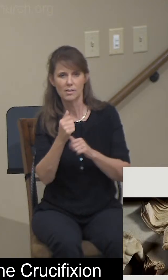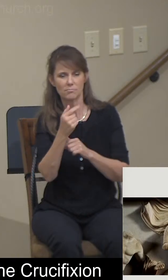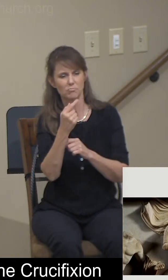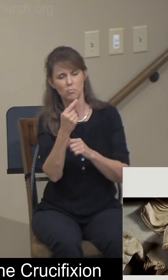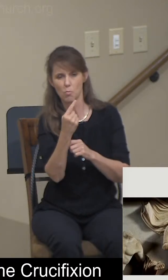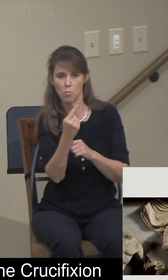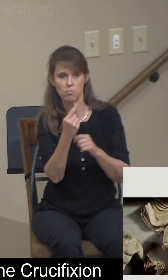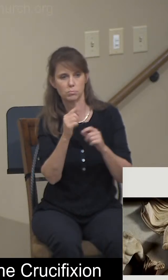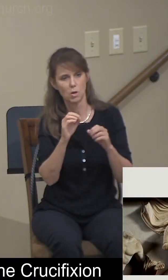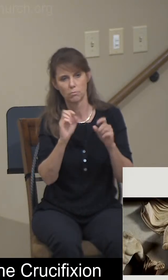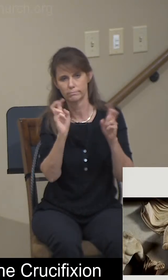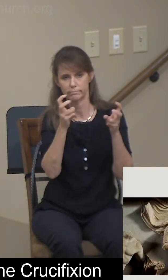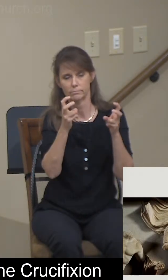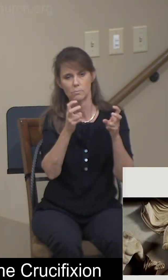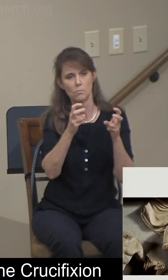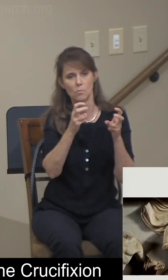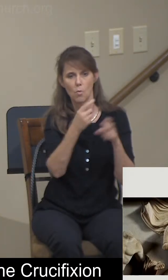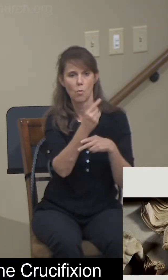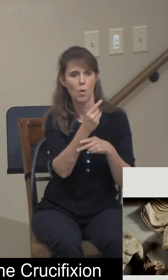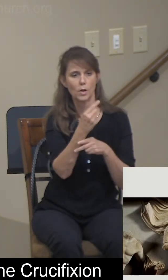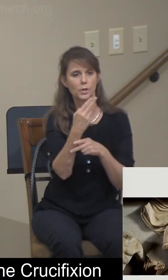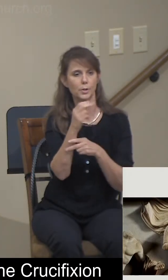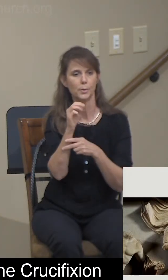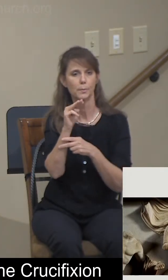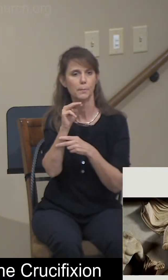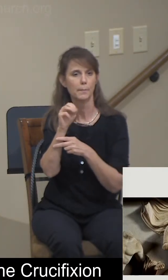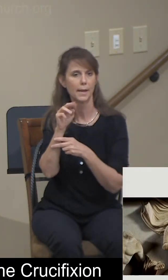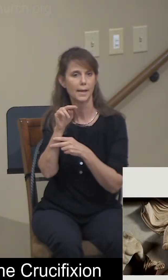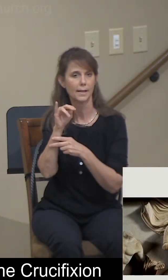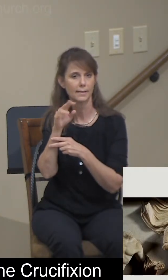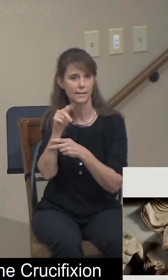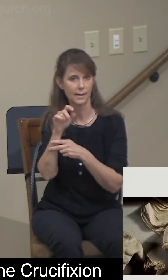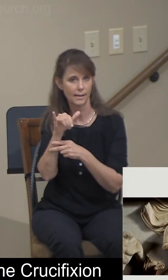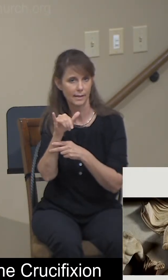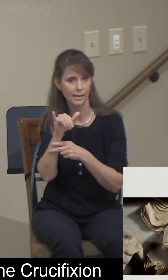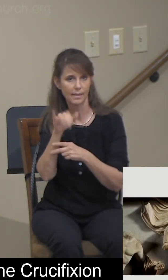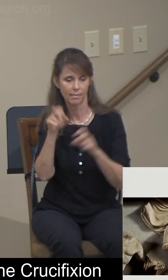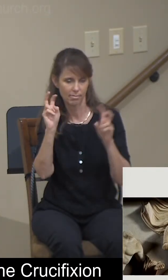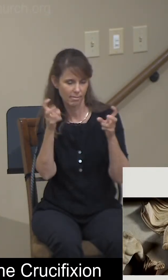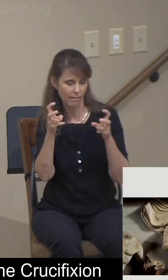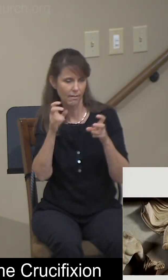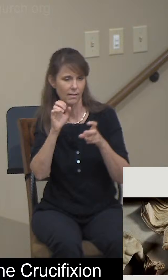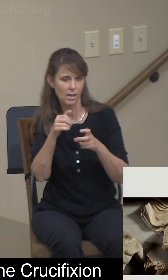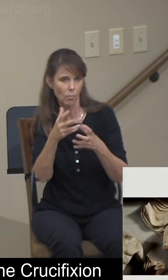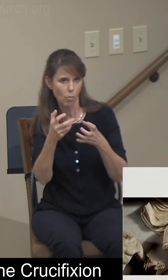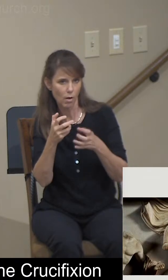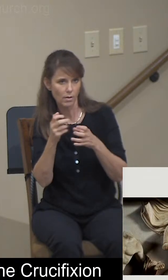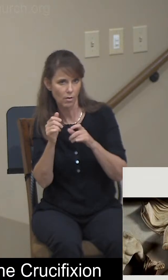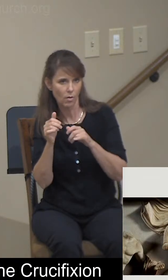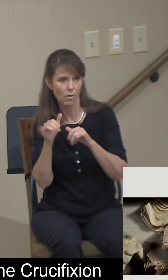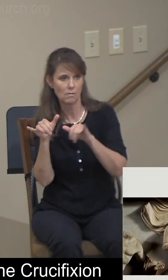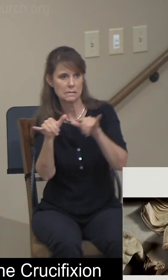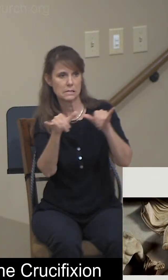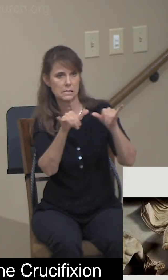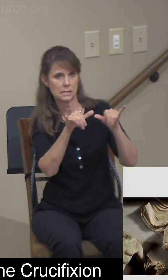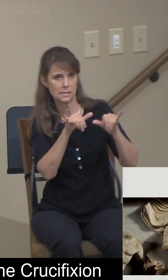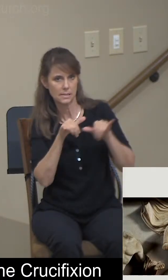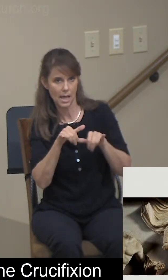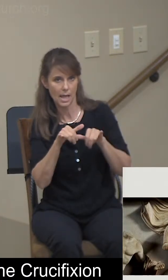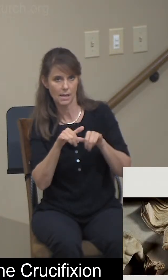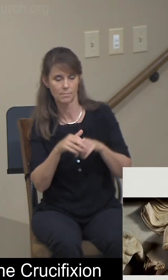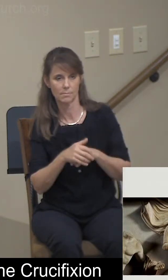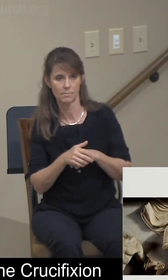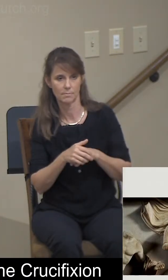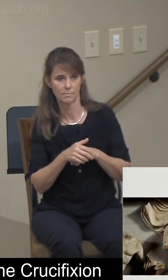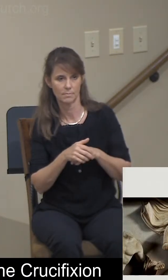it necessary that they learn to speak Greek? No. Is it necessary that they learn the ins and outs of Greek rhetoric or of Greek pottery?